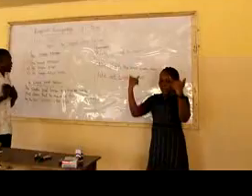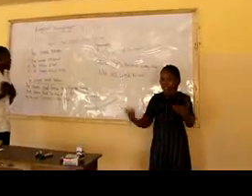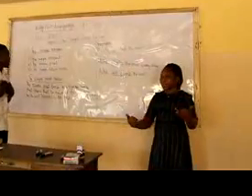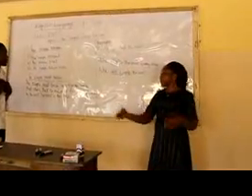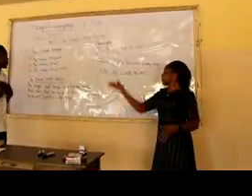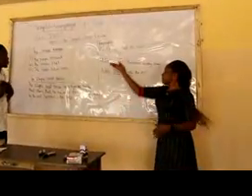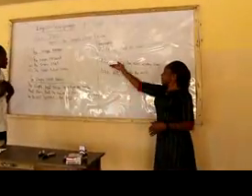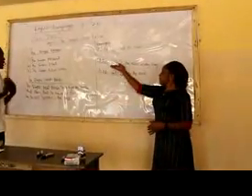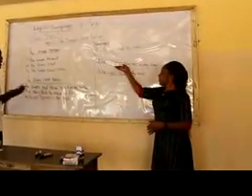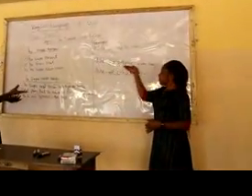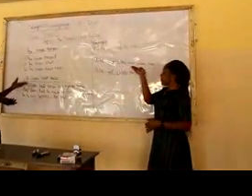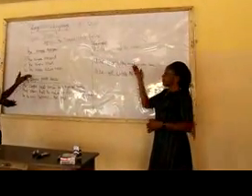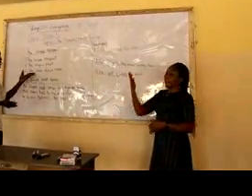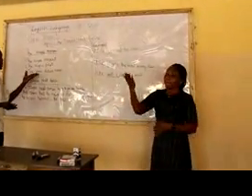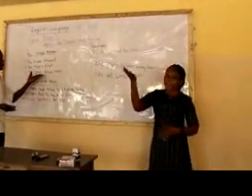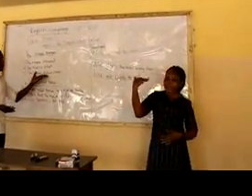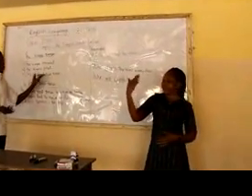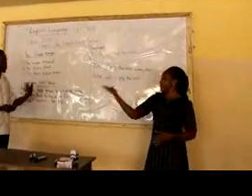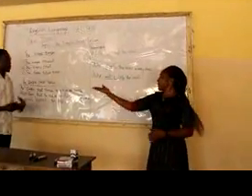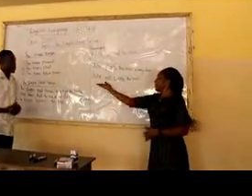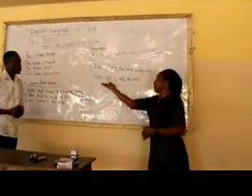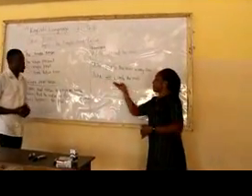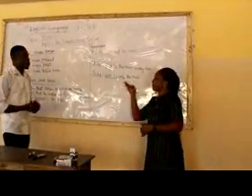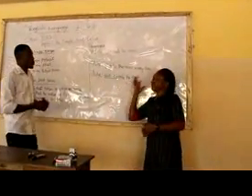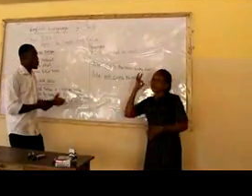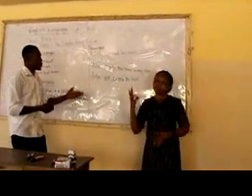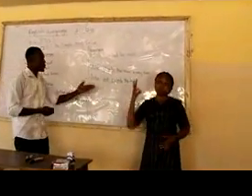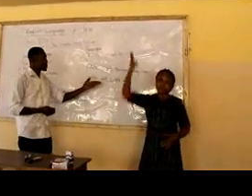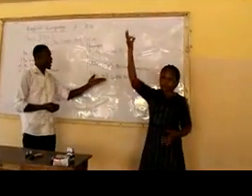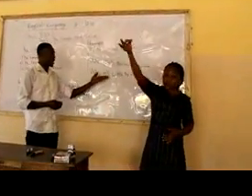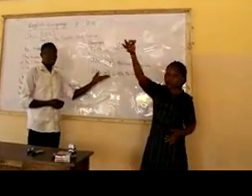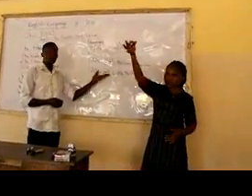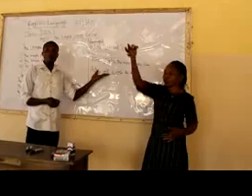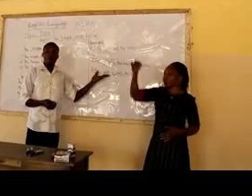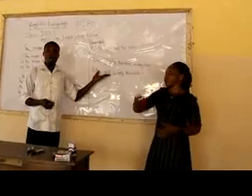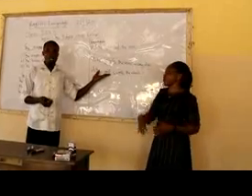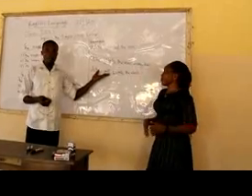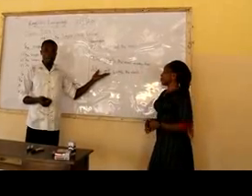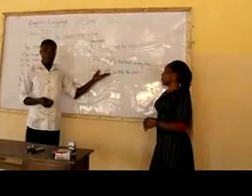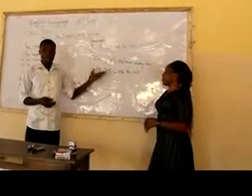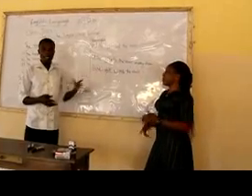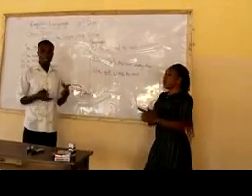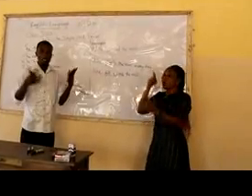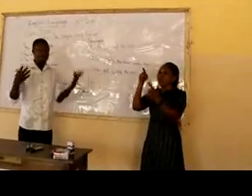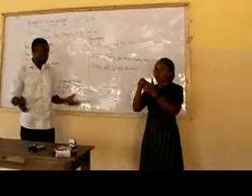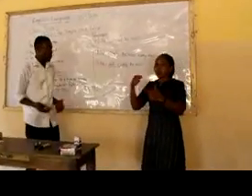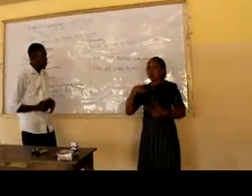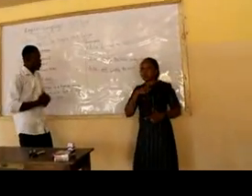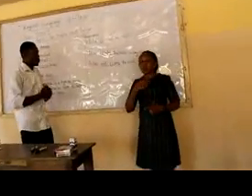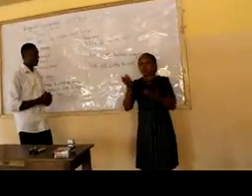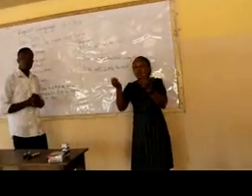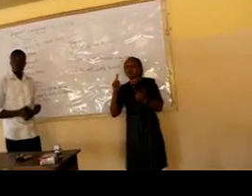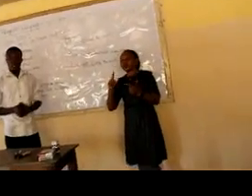we to realize the simple future, we will use a kind of auxiliary verb, assistant